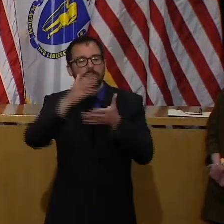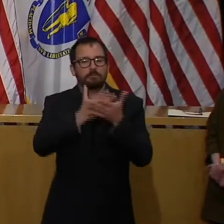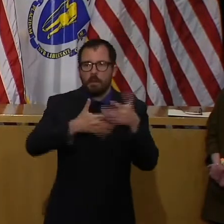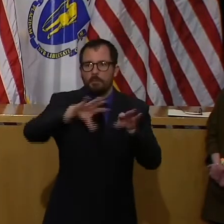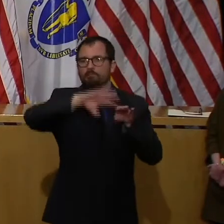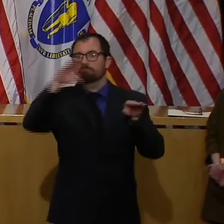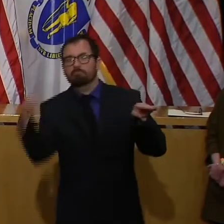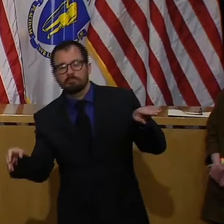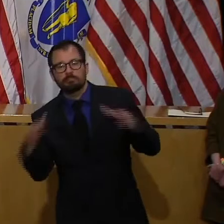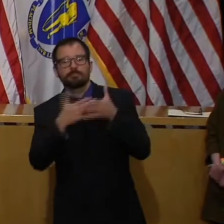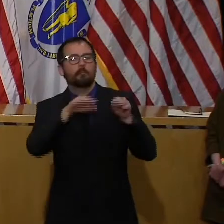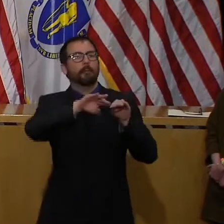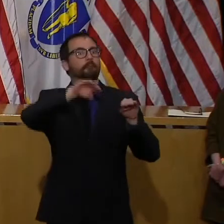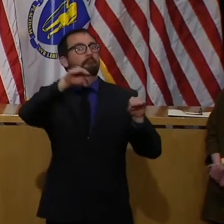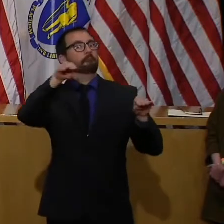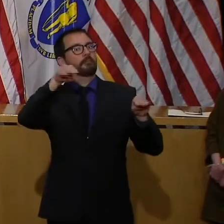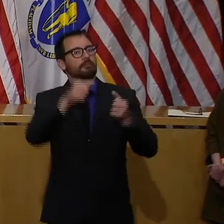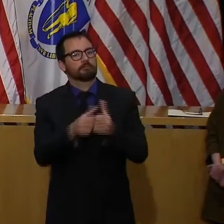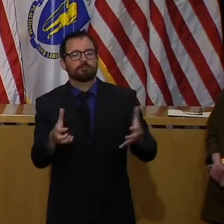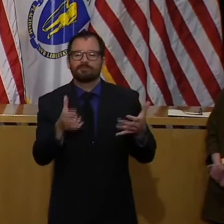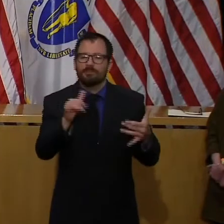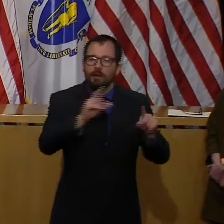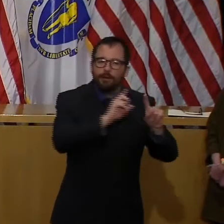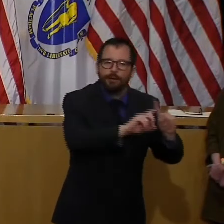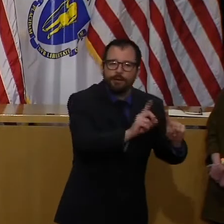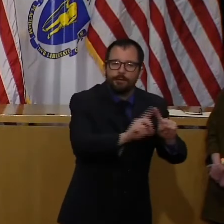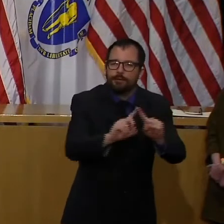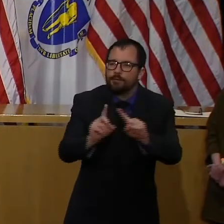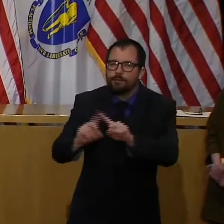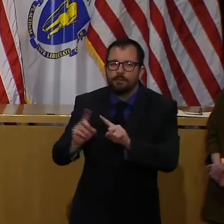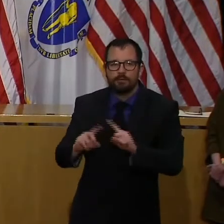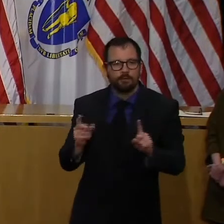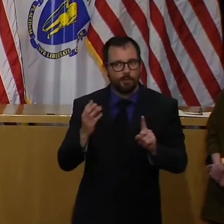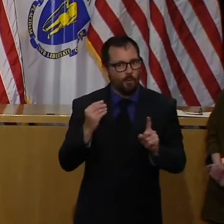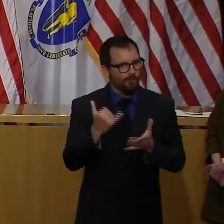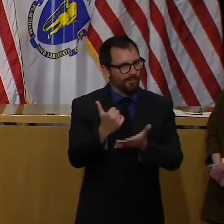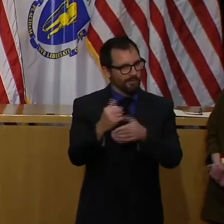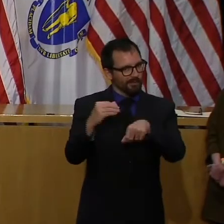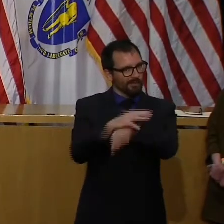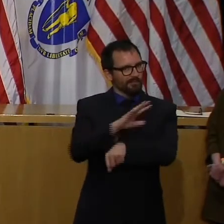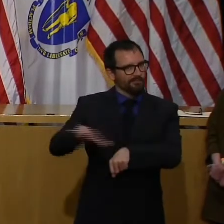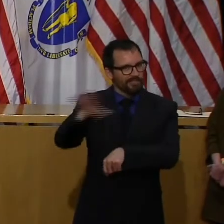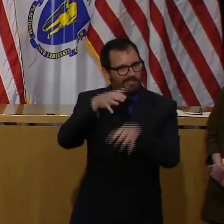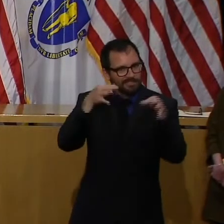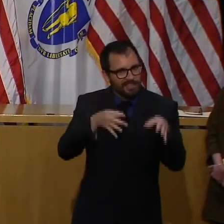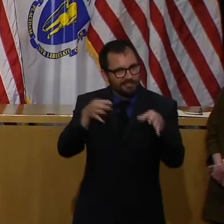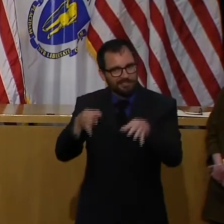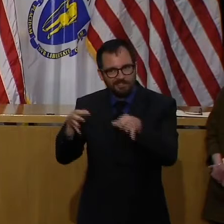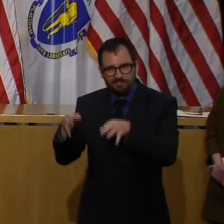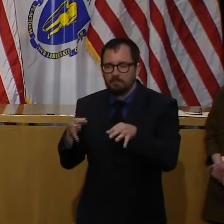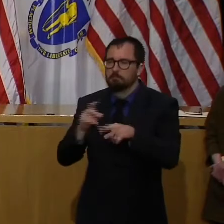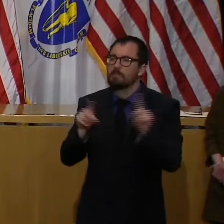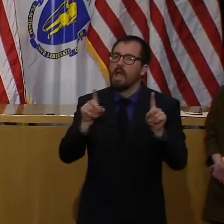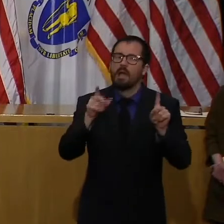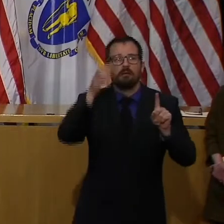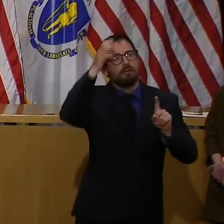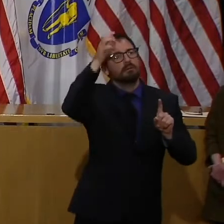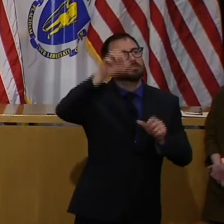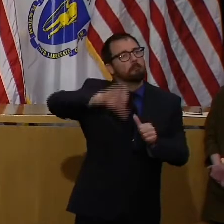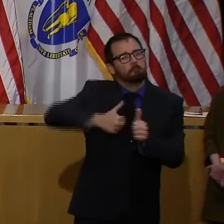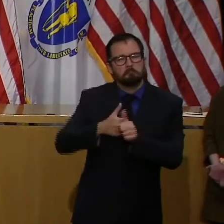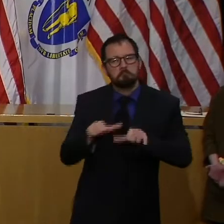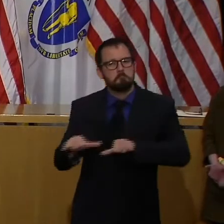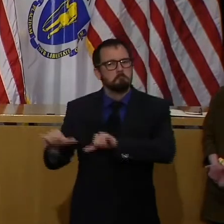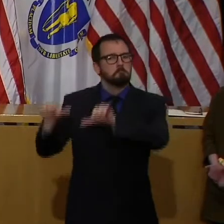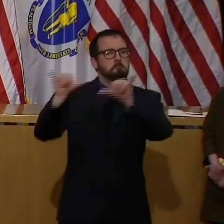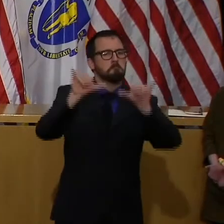are going to pursue relatively similar approaches to this. Governor, given that you were the last governor to approve golf, would you say you're being more